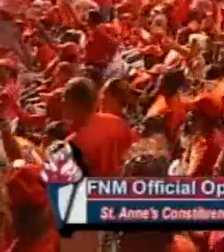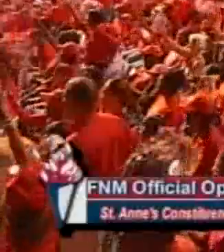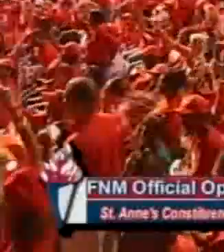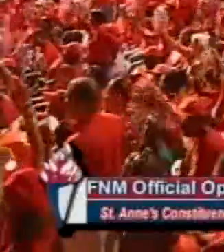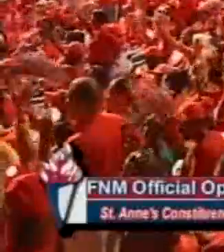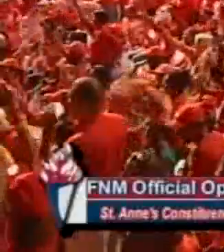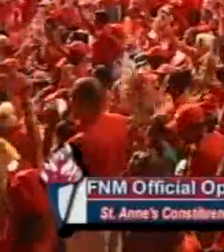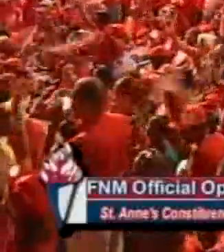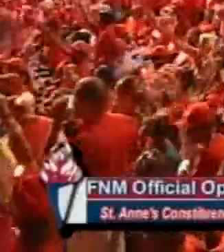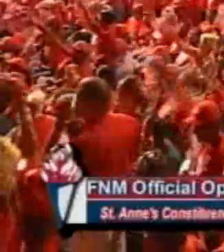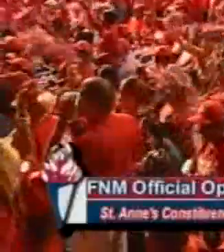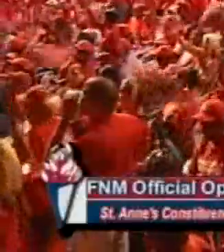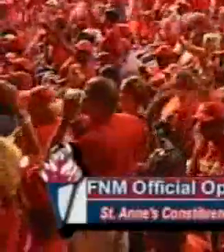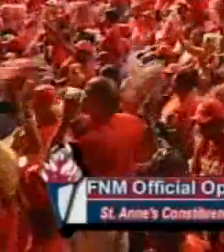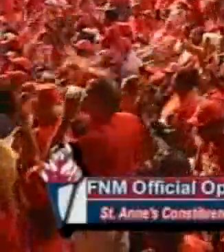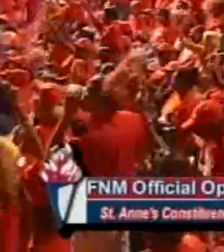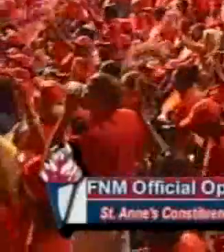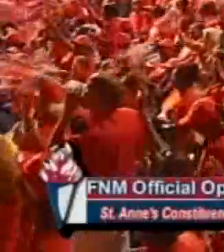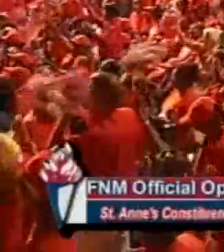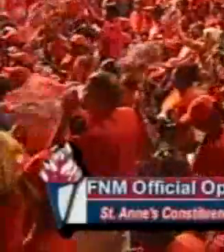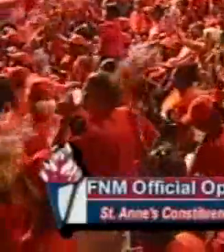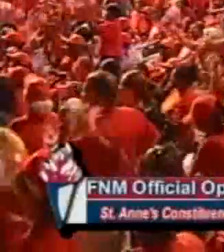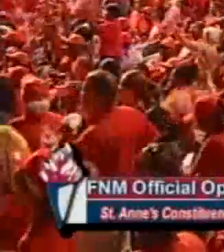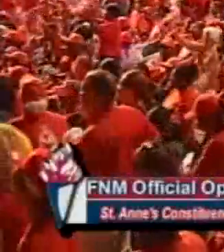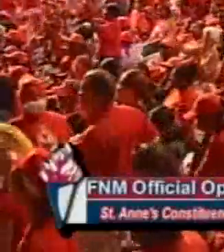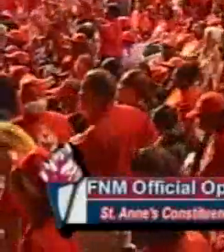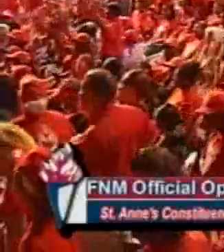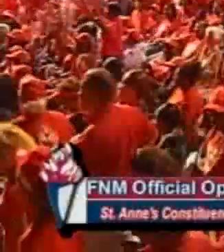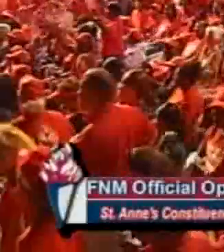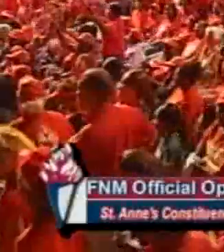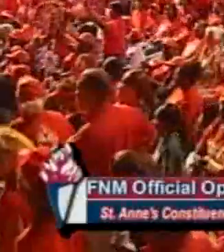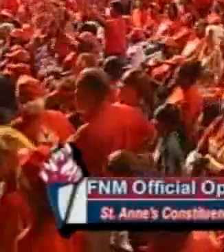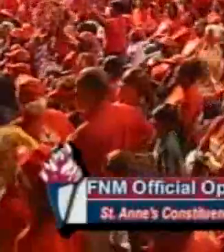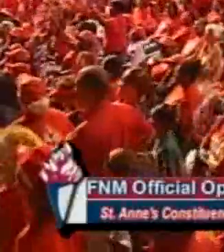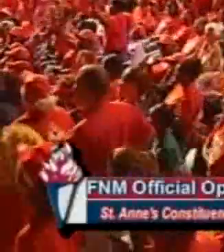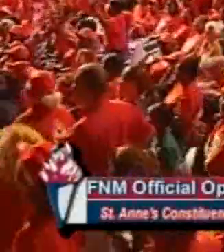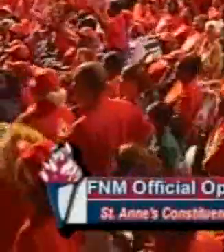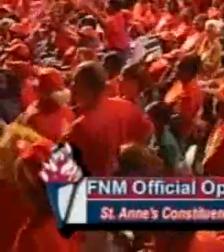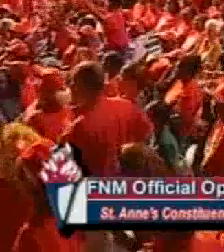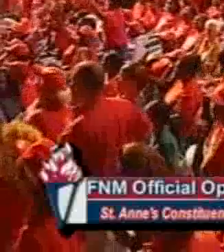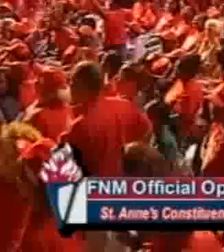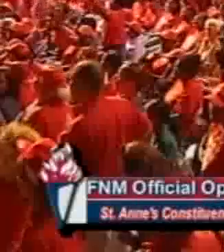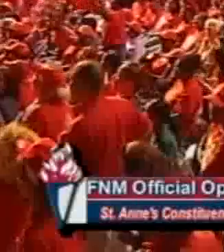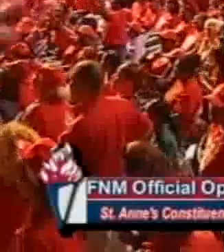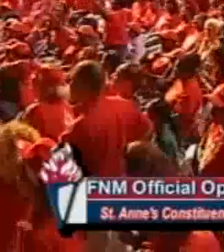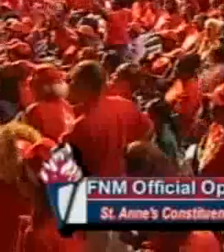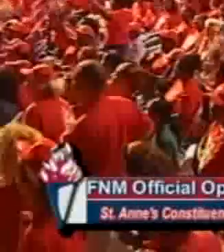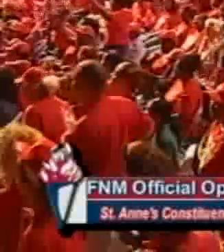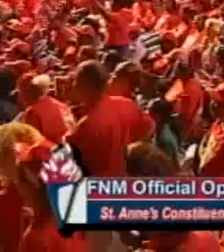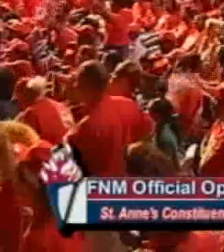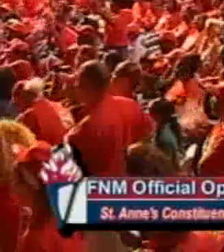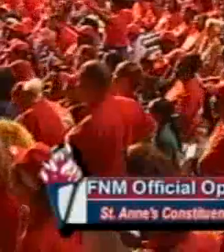man. Papa's got a brand new man. You know that? You know that one?